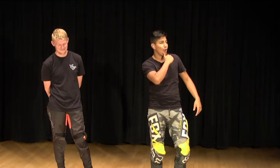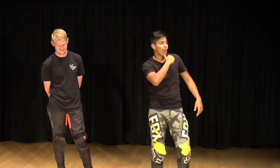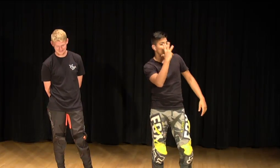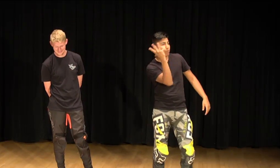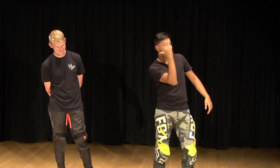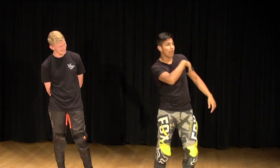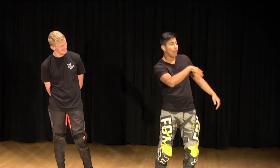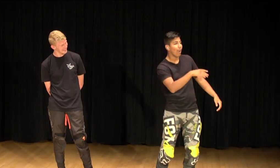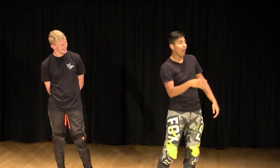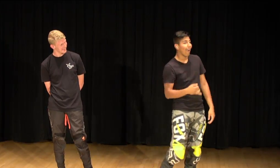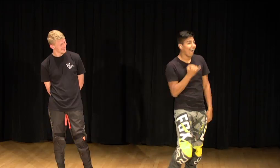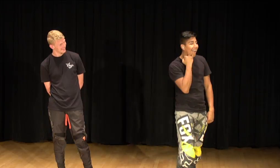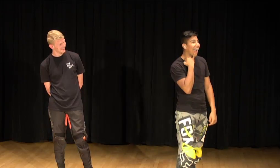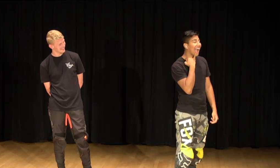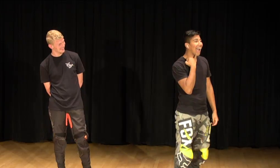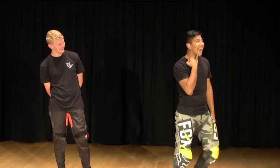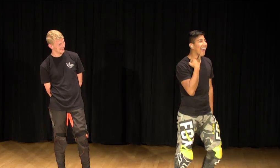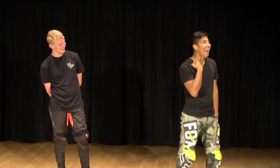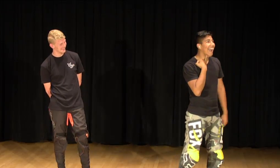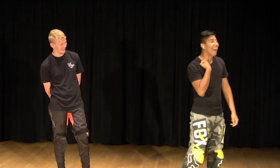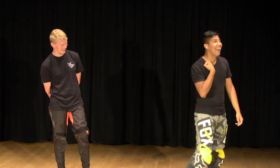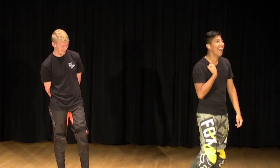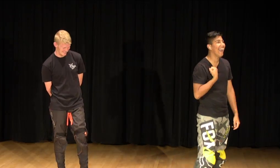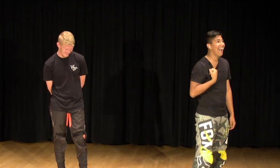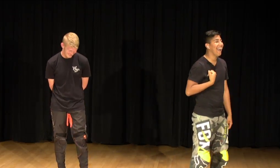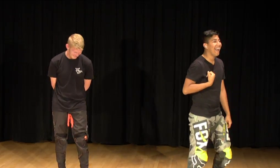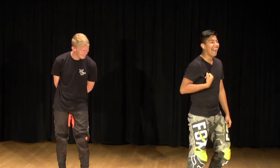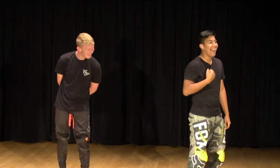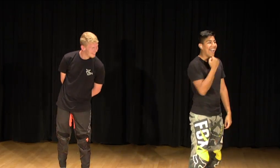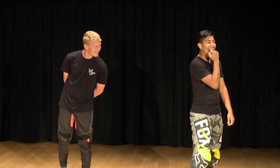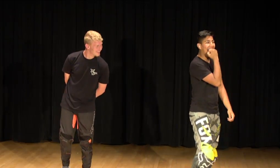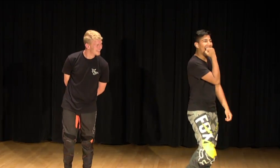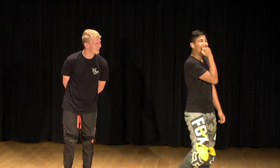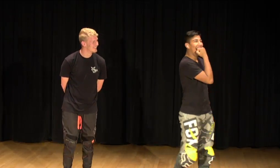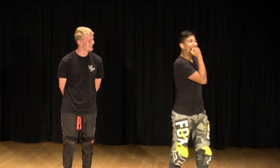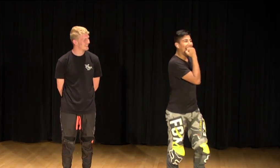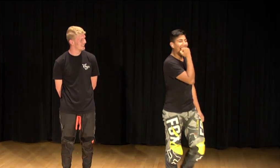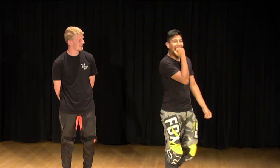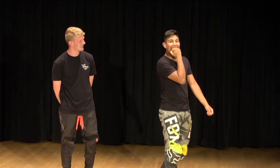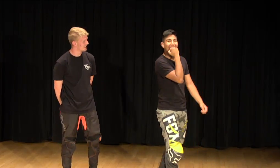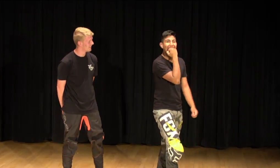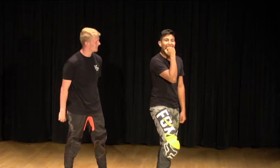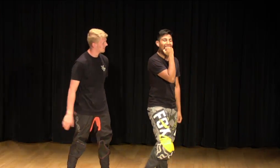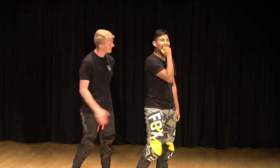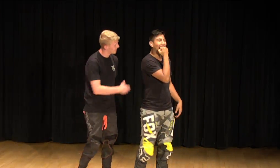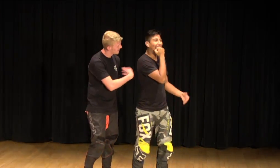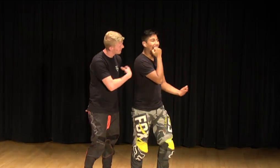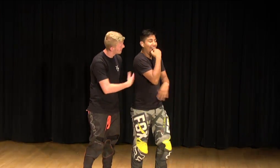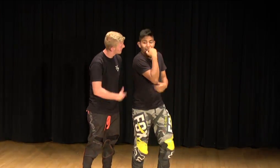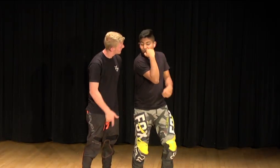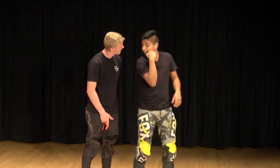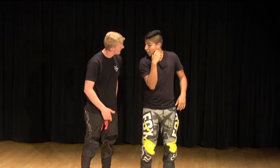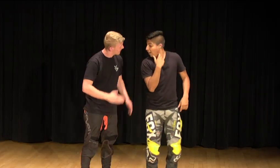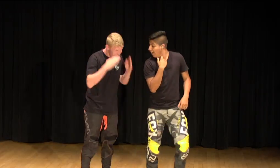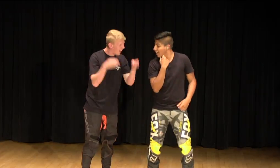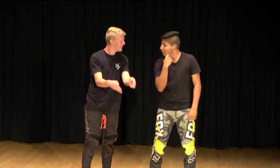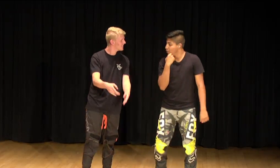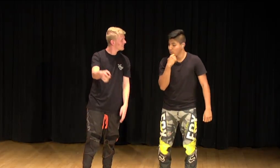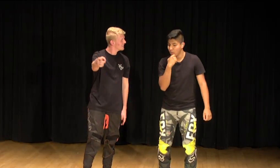Ooh, look at that girl. Whoa, I need to go talk to her. Look at her. Wow. Hey, hey,